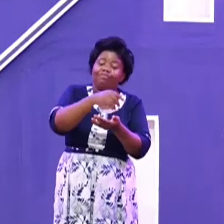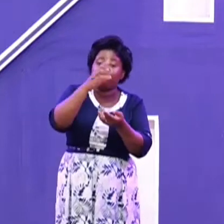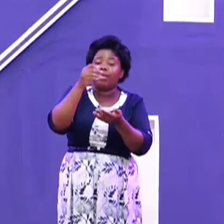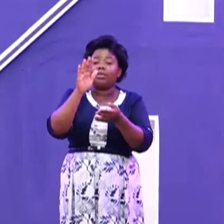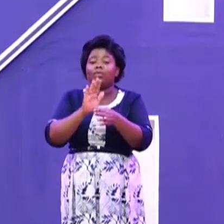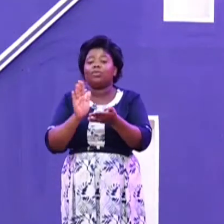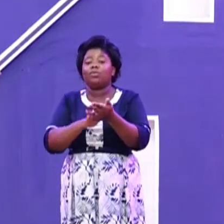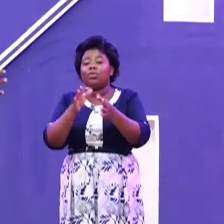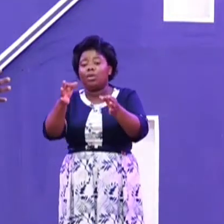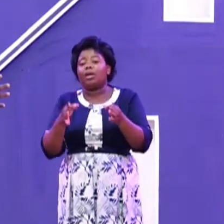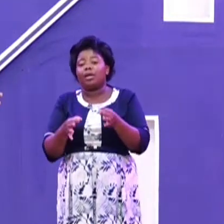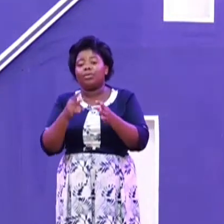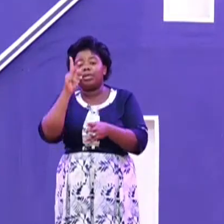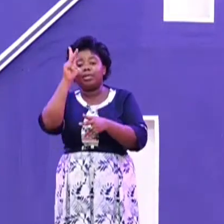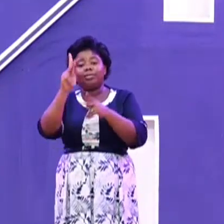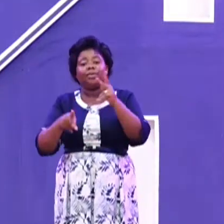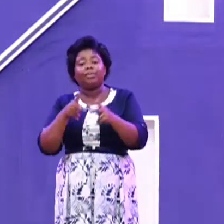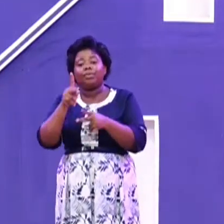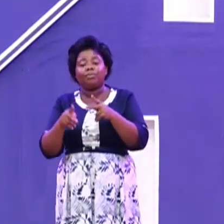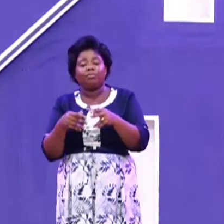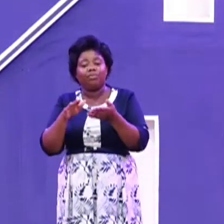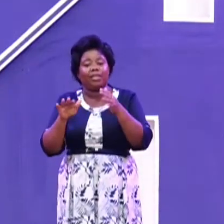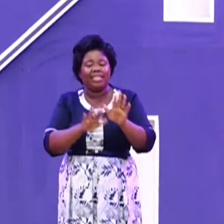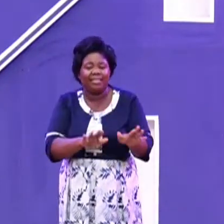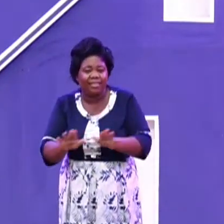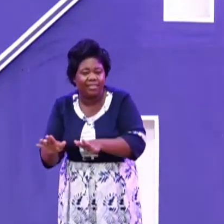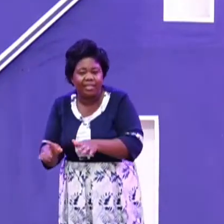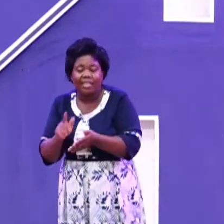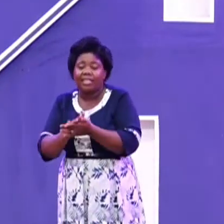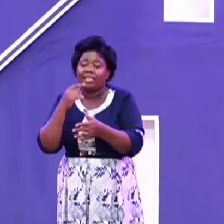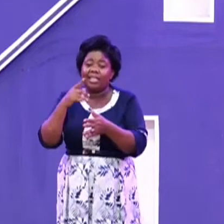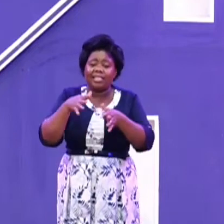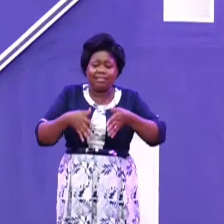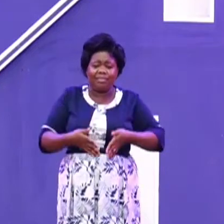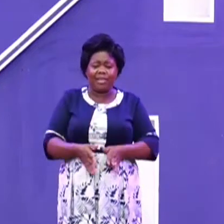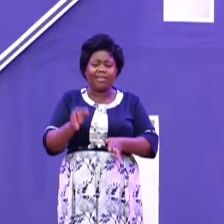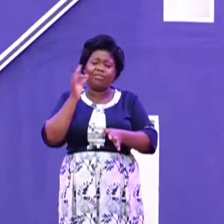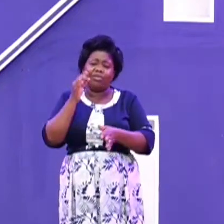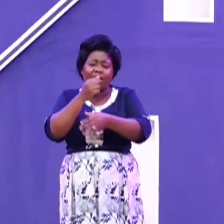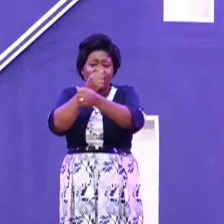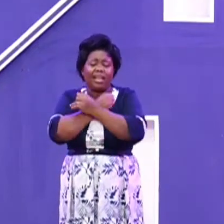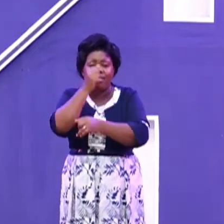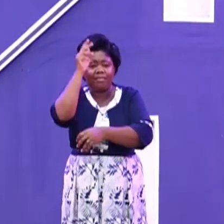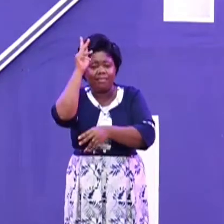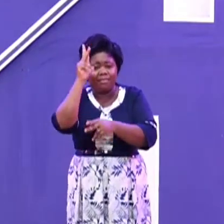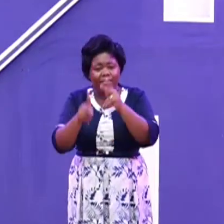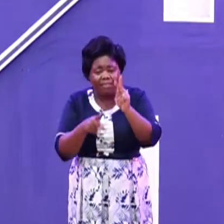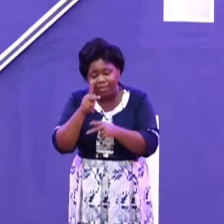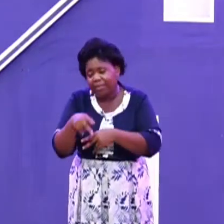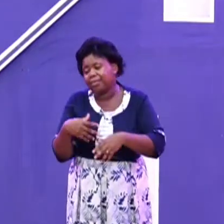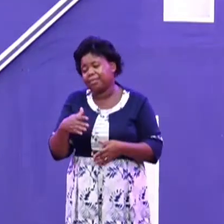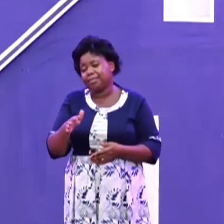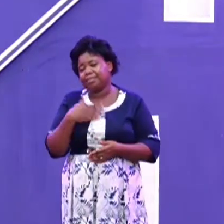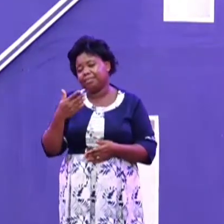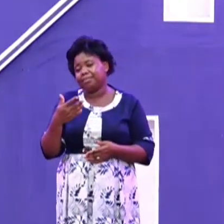Nga abantu bakatonda babo nabona. When people of God are suffering. Agambye. Yes, say. Mubale chibala. Bear the fruit. Mujagalire. And love for abantu me. Bange. My